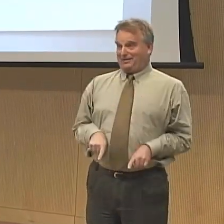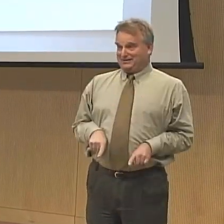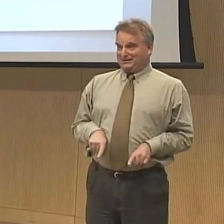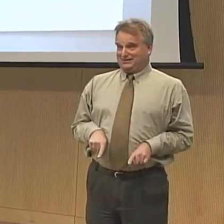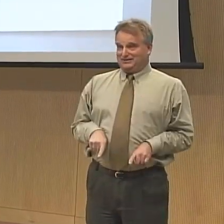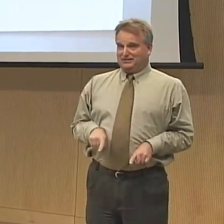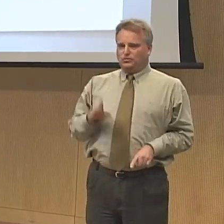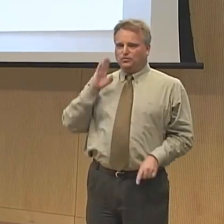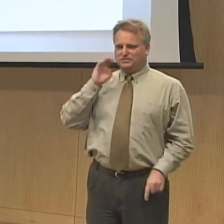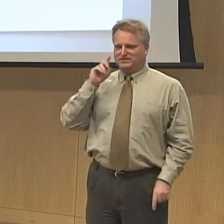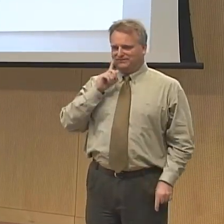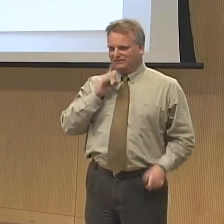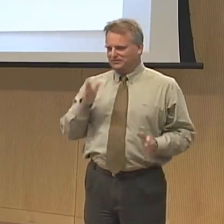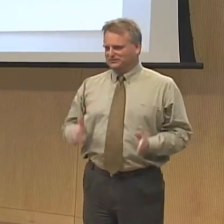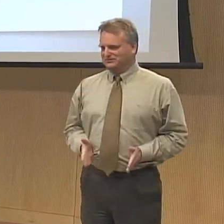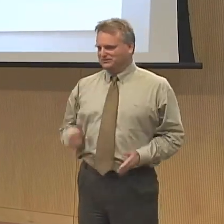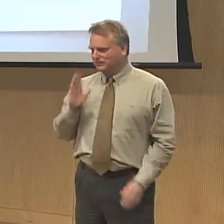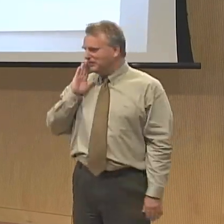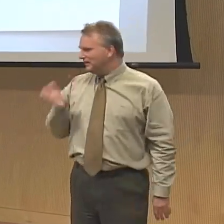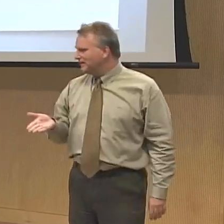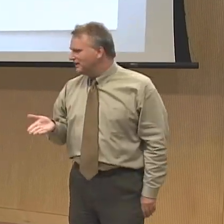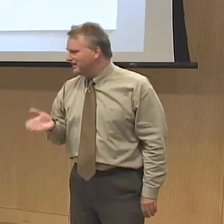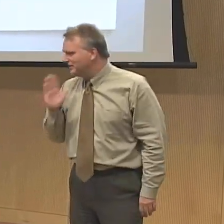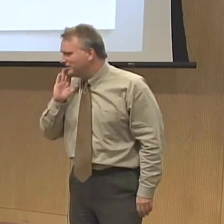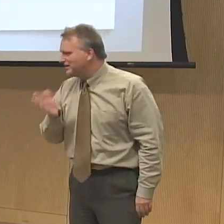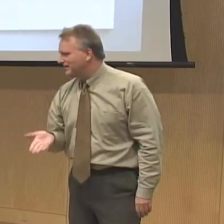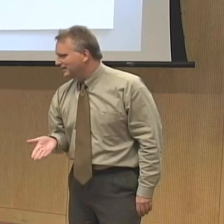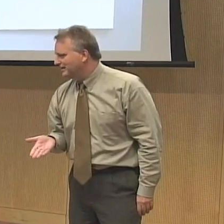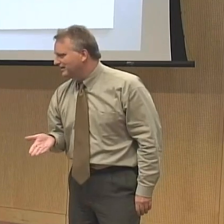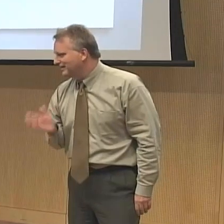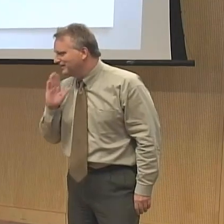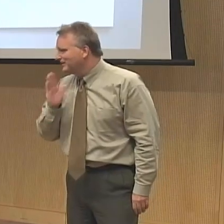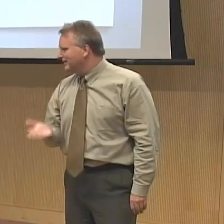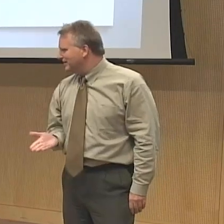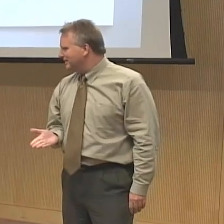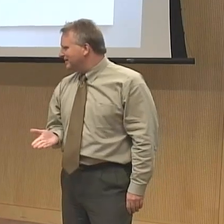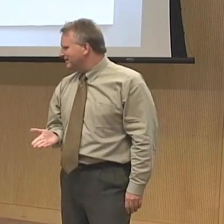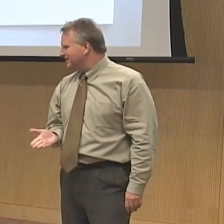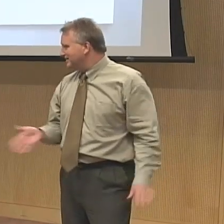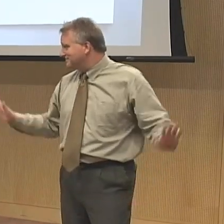when you're asked, it will be by a deaf person. It will be.